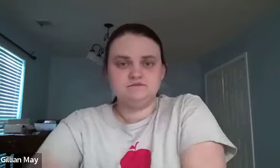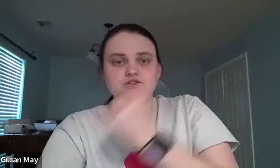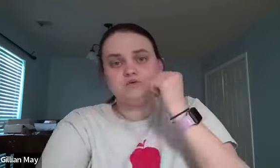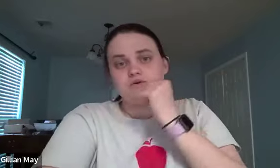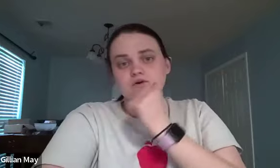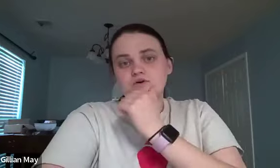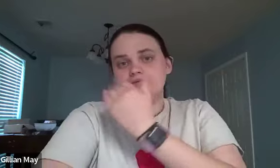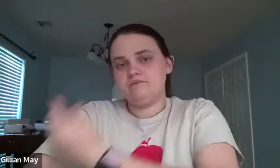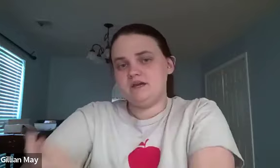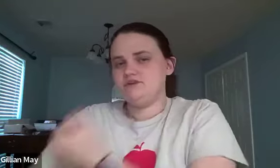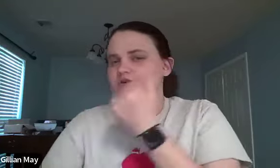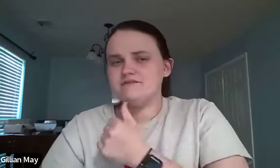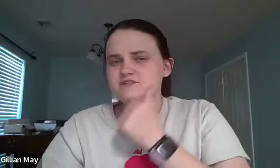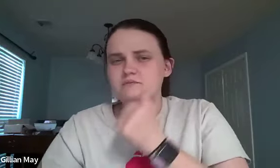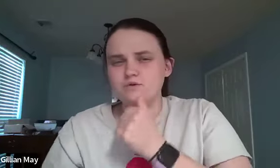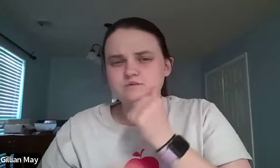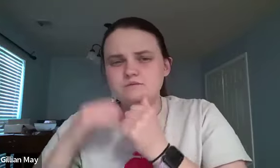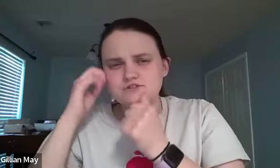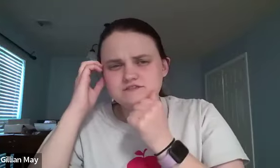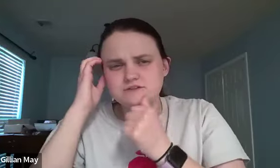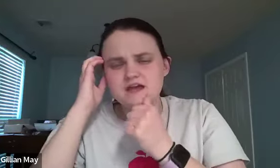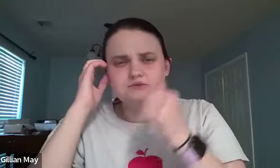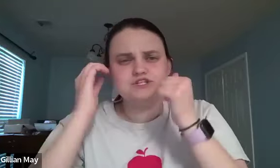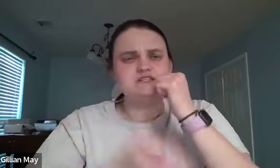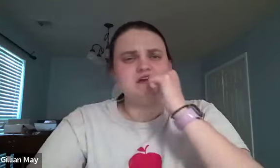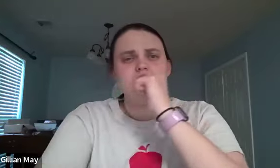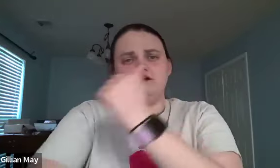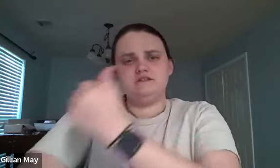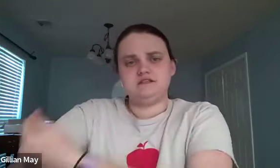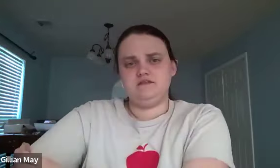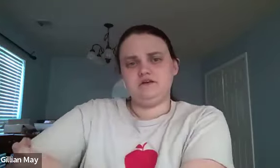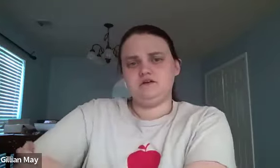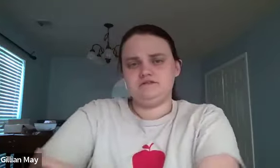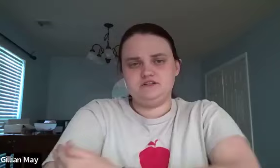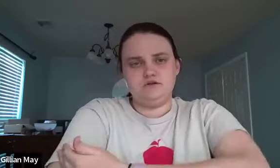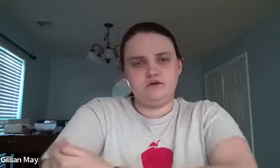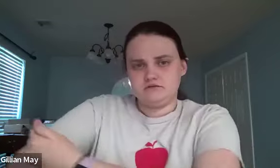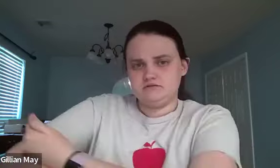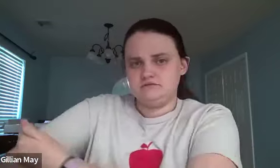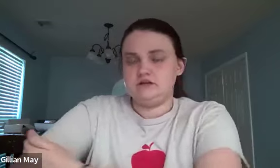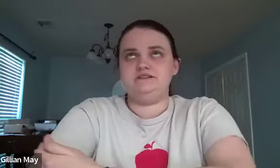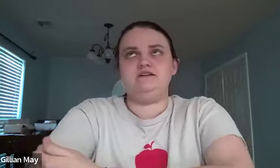So girl, baby. You don't have to do the multiple motion for that. You would just slide it once and like curve into a girl or into a